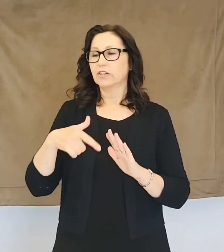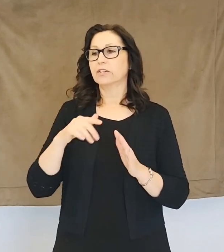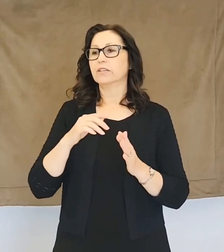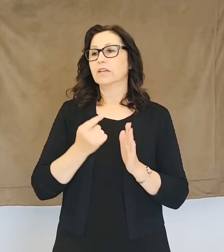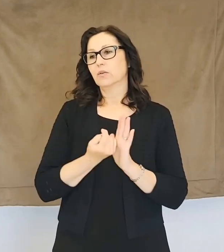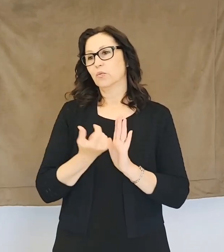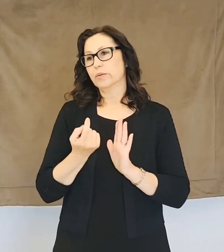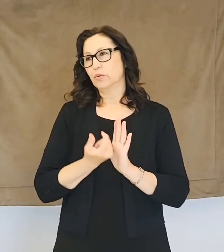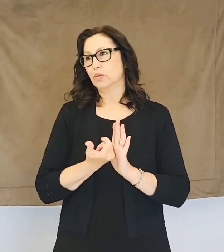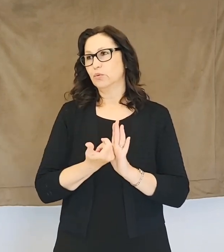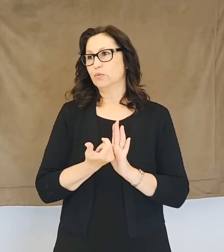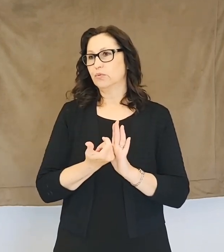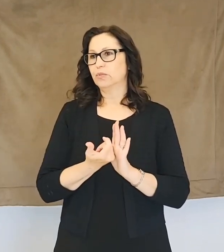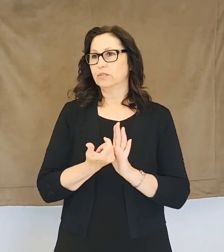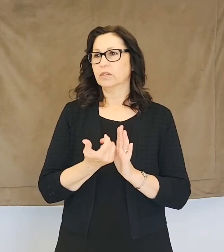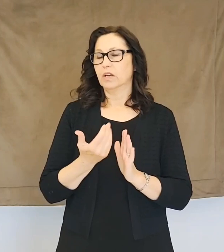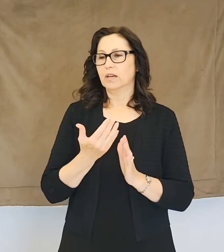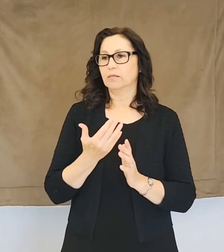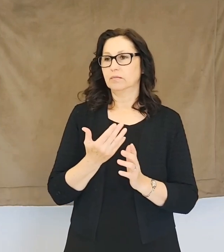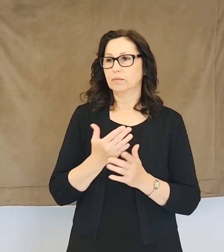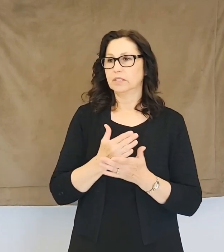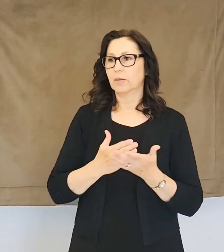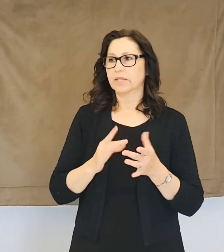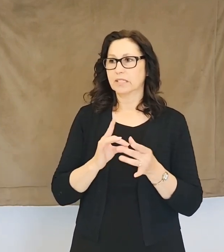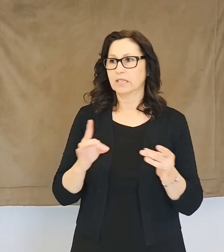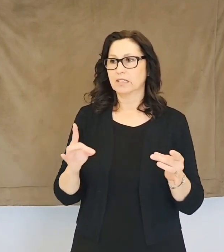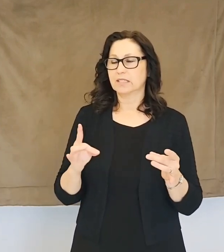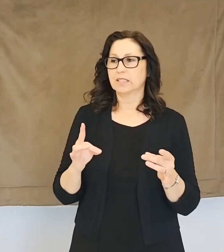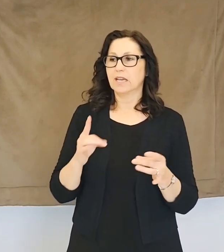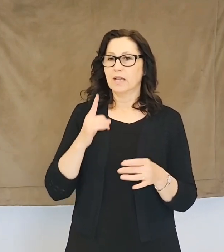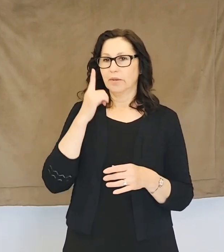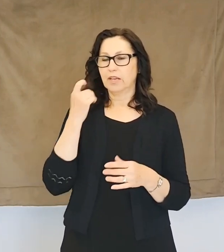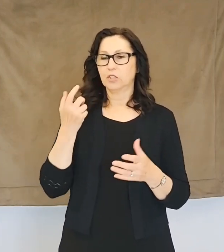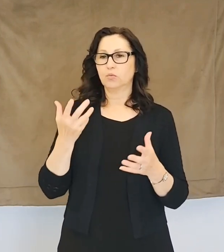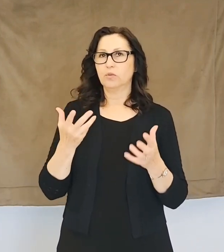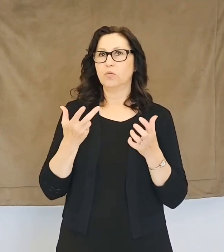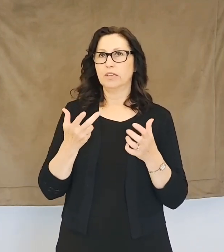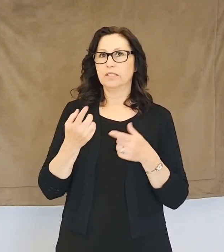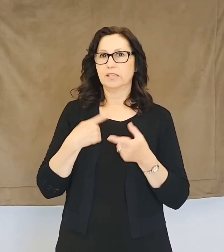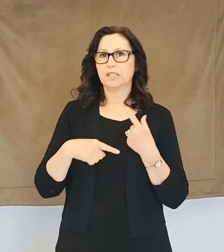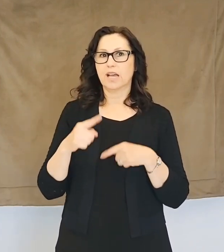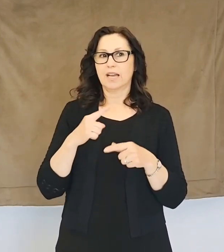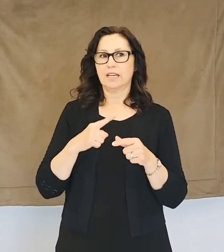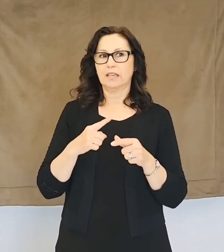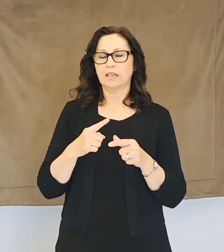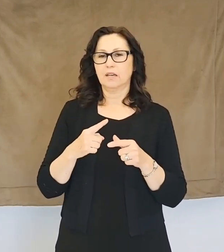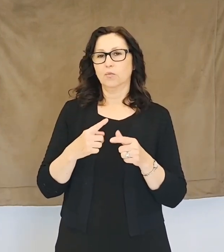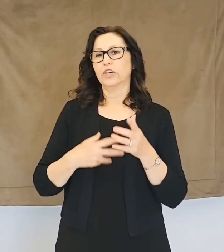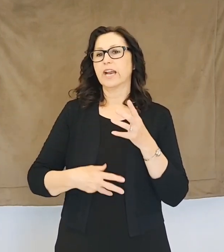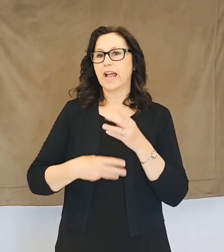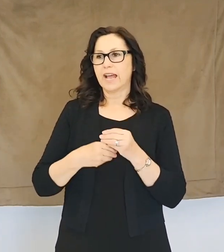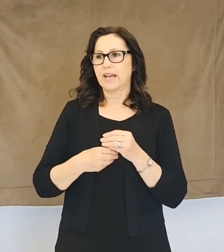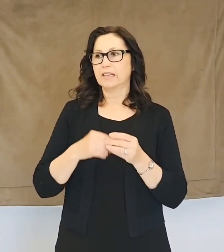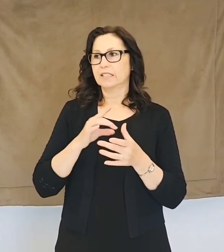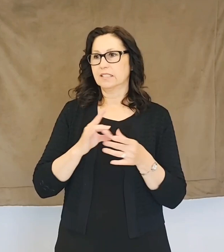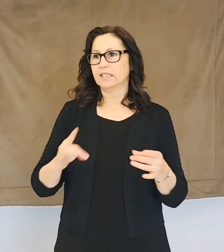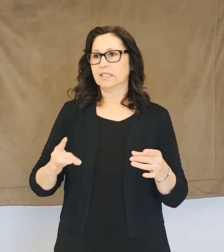later remove some of the sentences, because we want to sign, we're going to add a